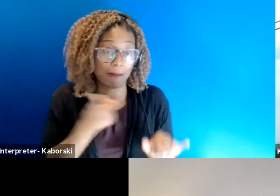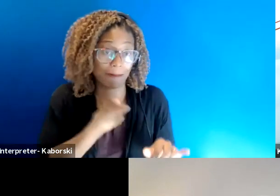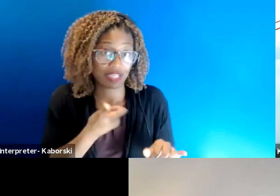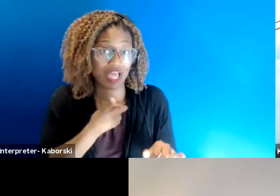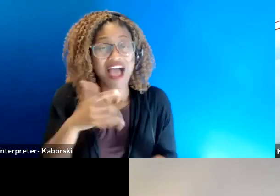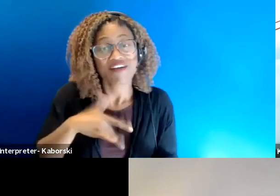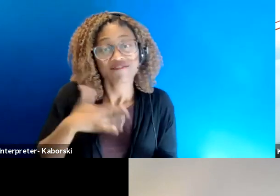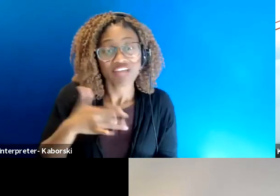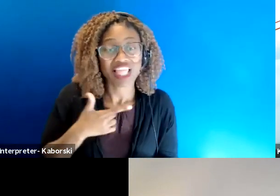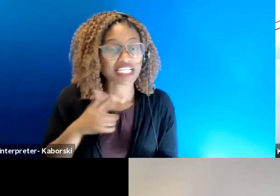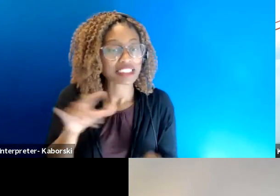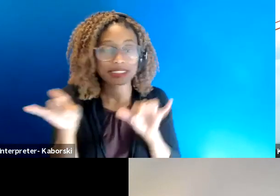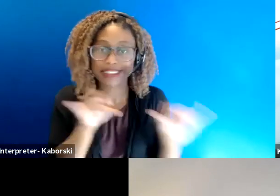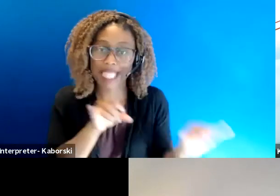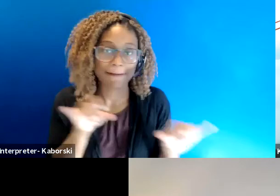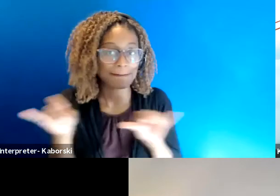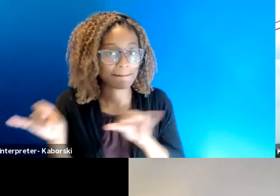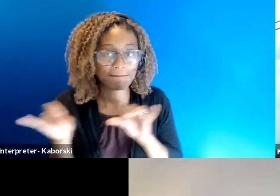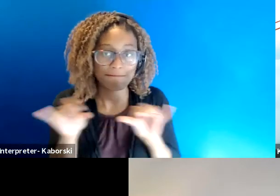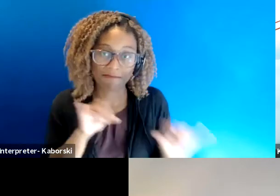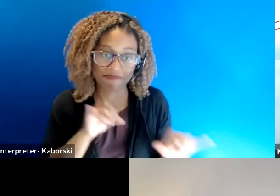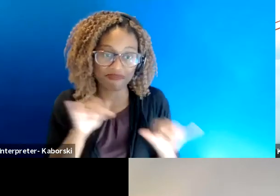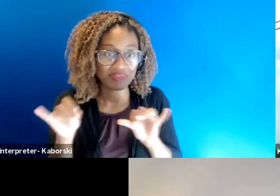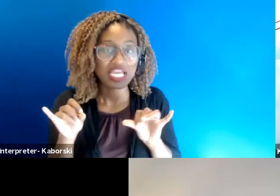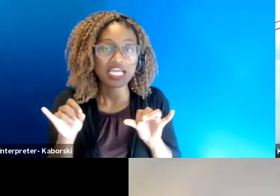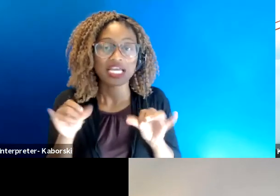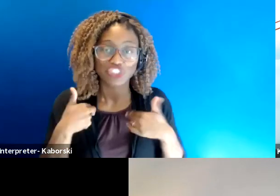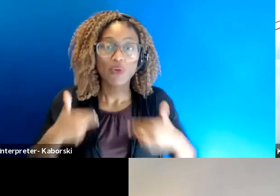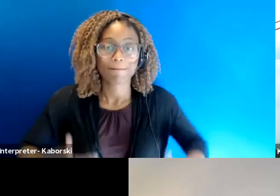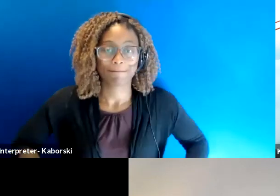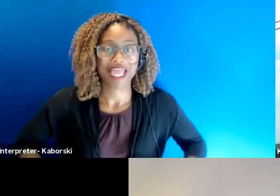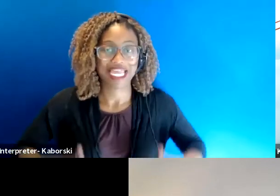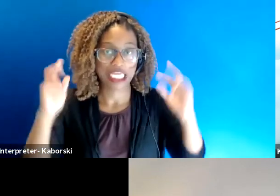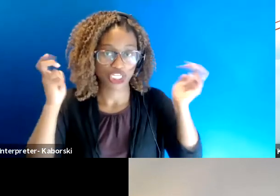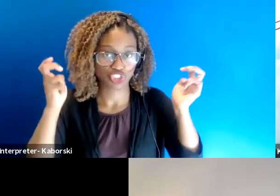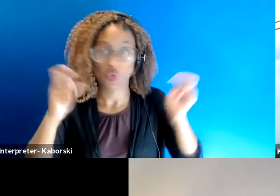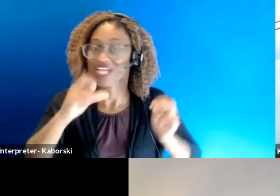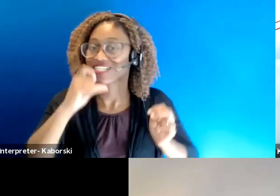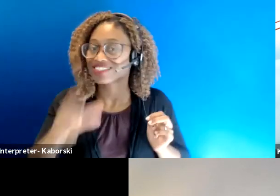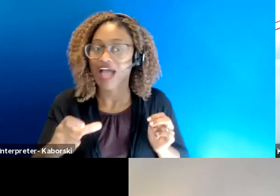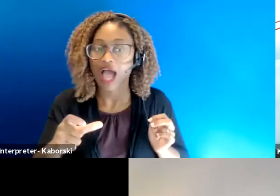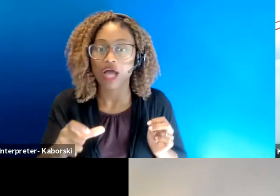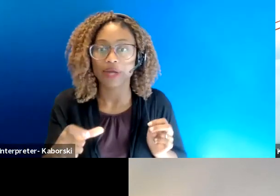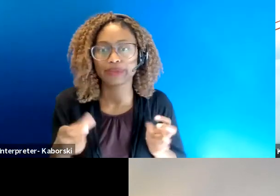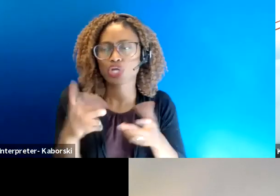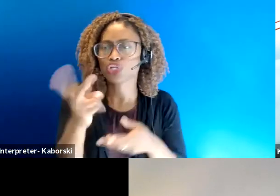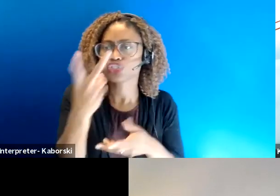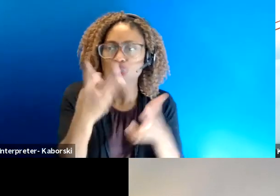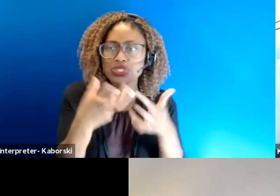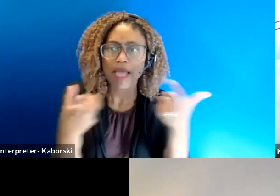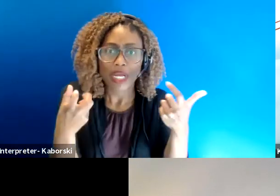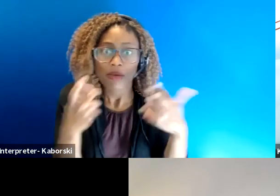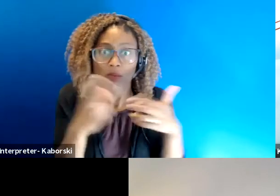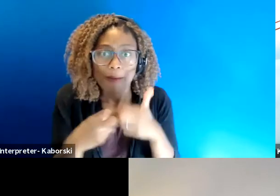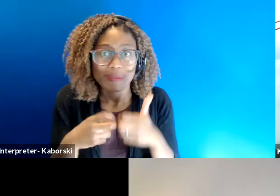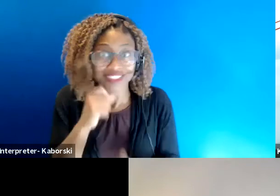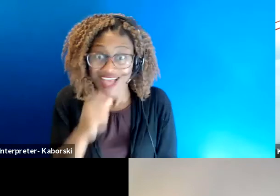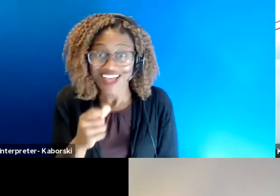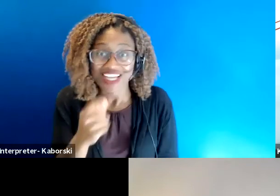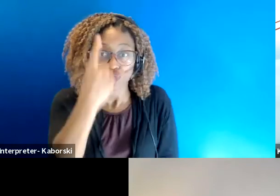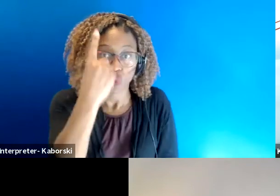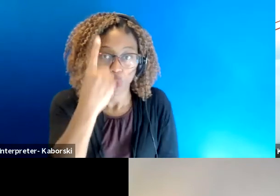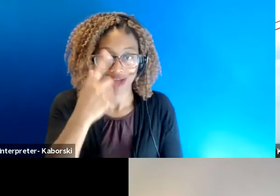think it's the same. It's a humanity issue. It's not two separate issues. It's